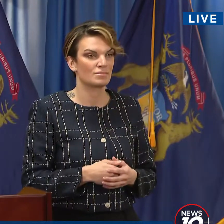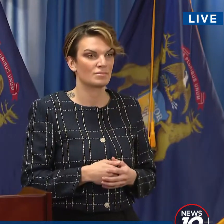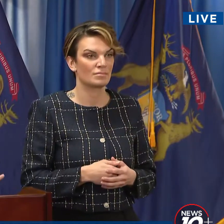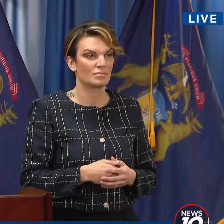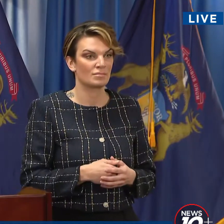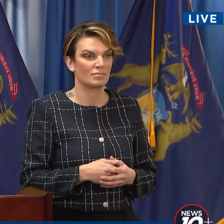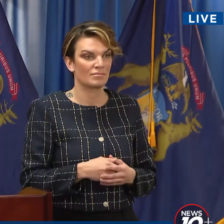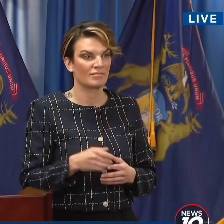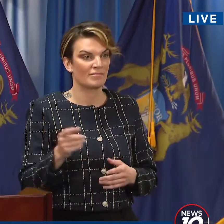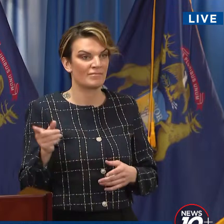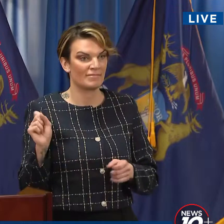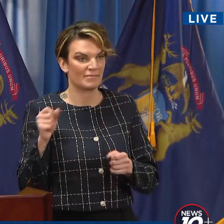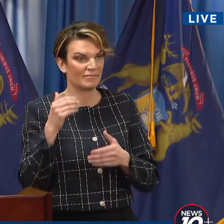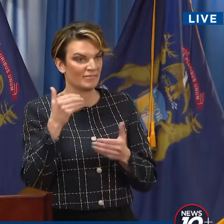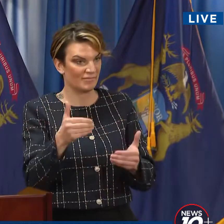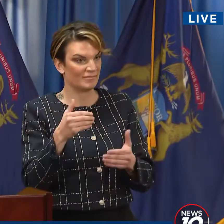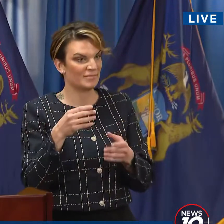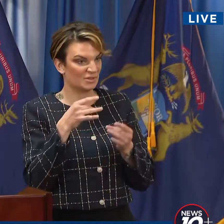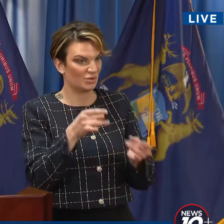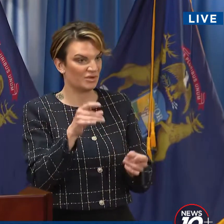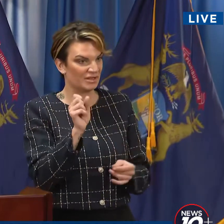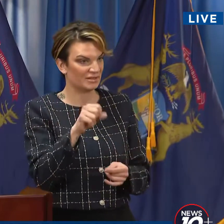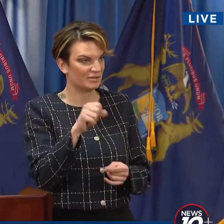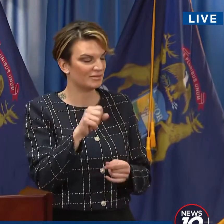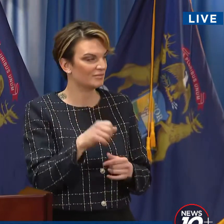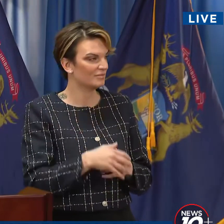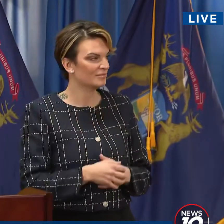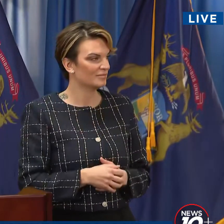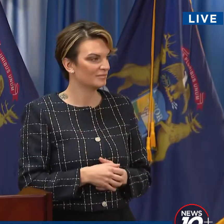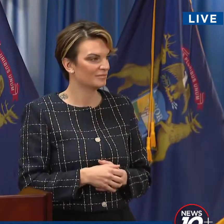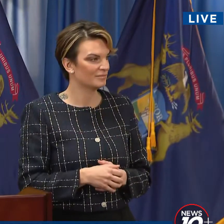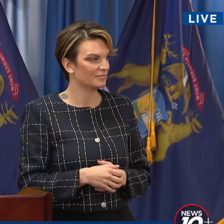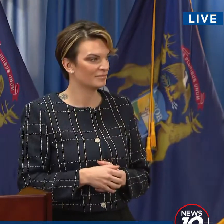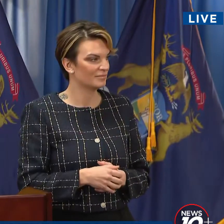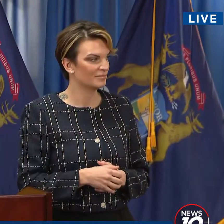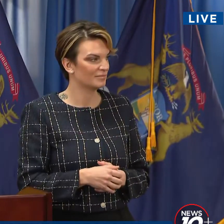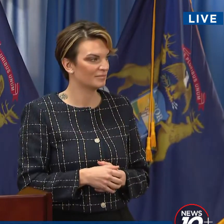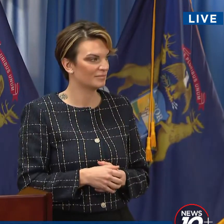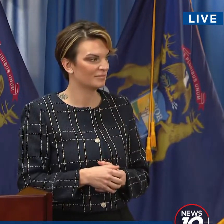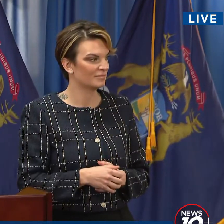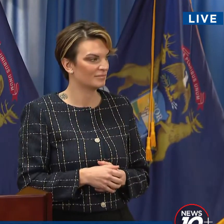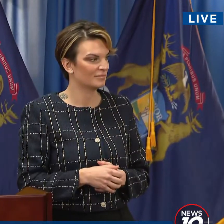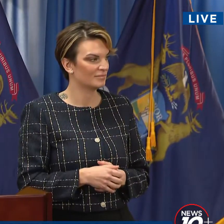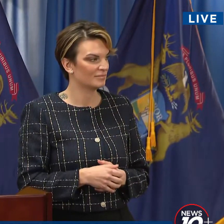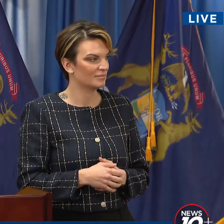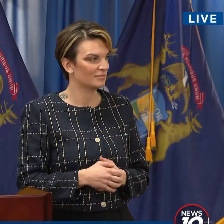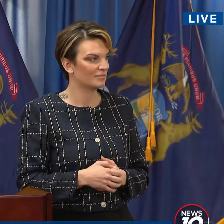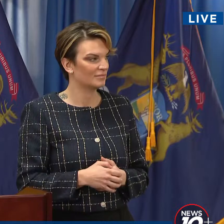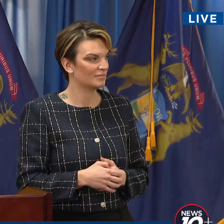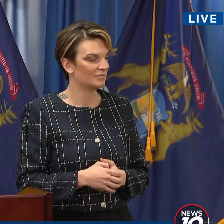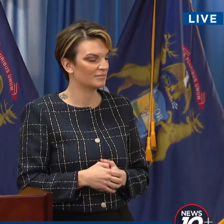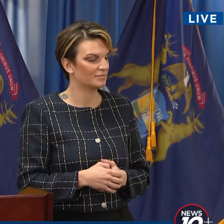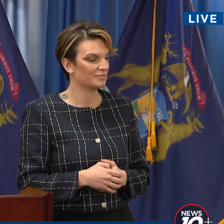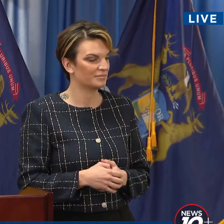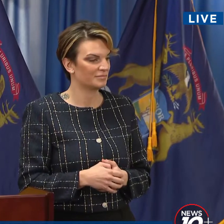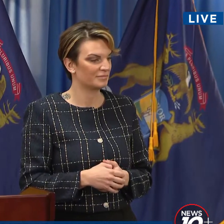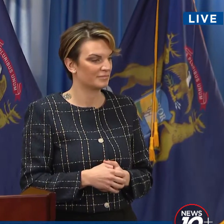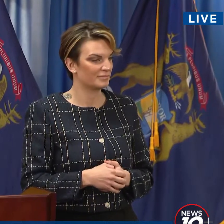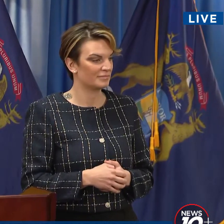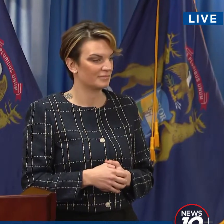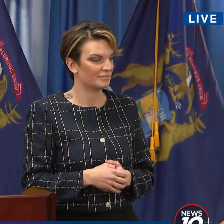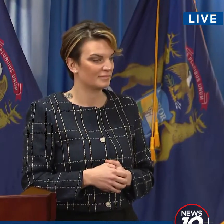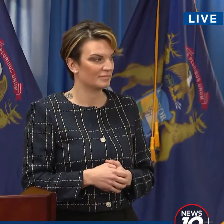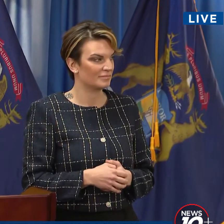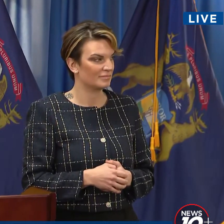Do you think It's that gone that- smoothly. You can say that. As far as we know. Smoothly. Yeah. Big picture, I mean, do you think that kind